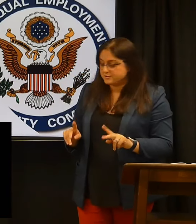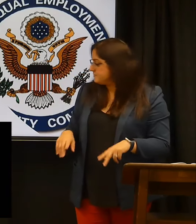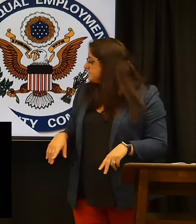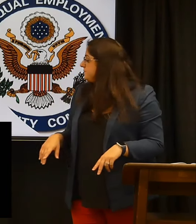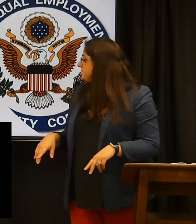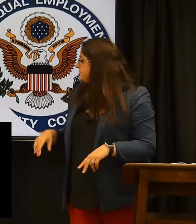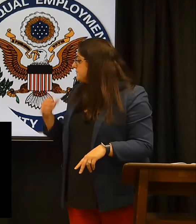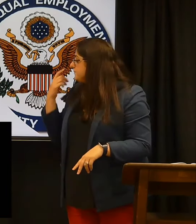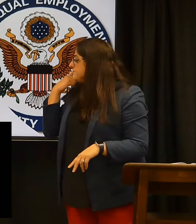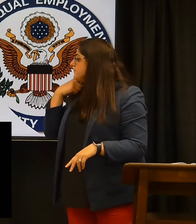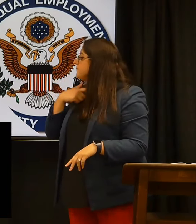well.